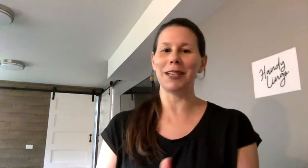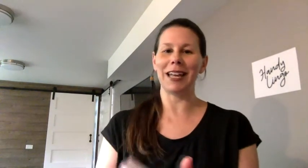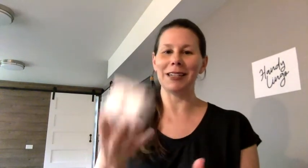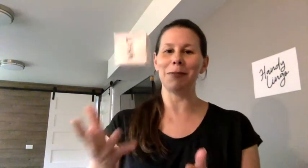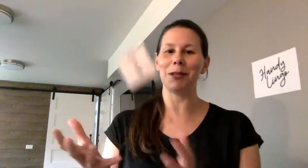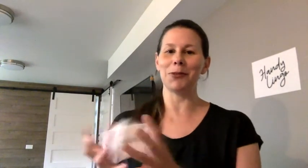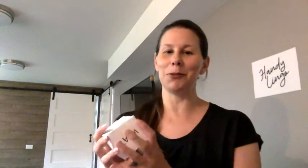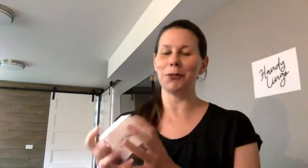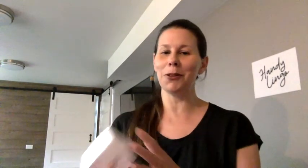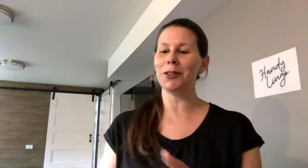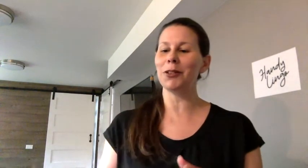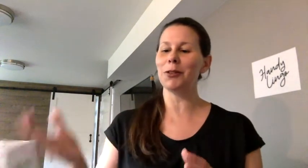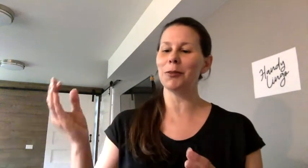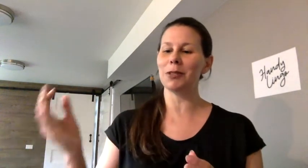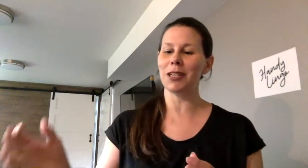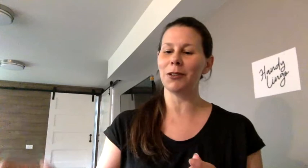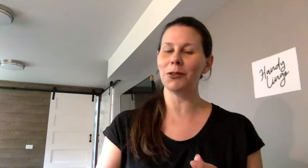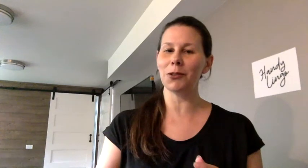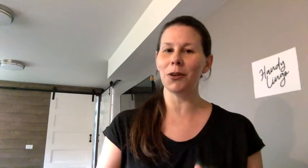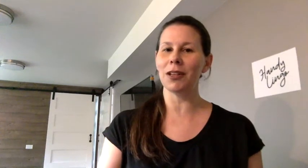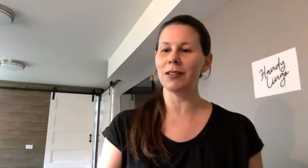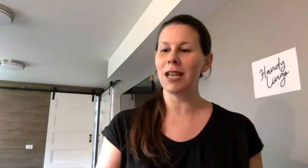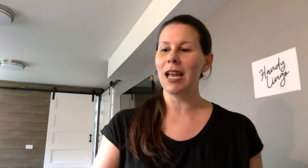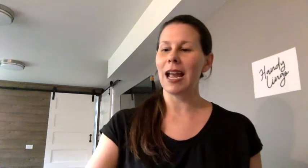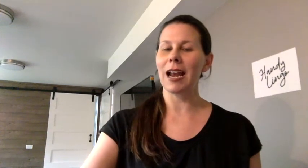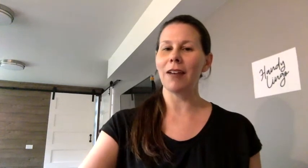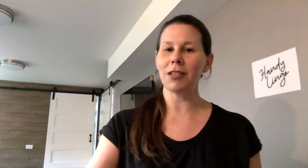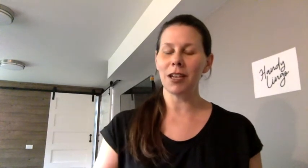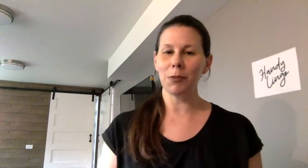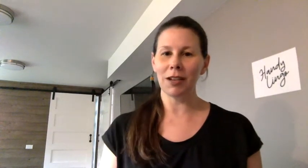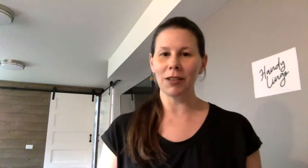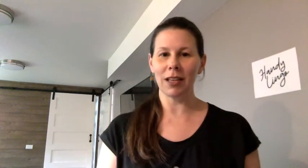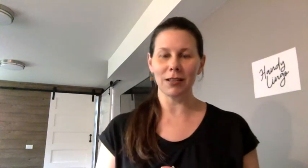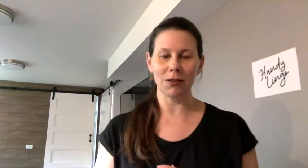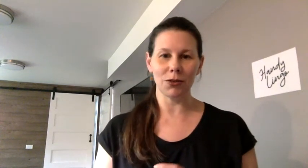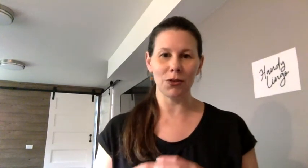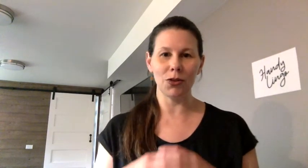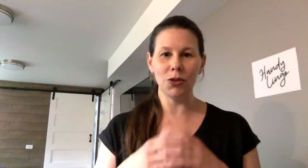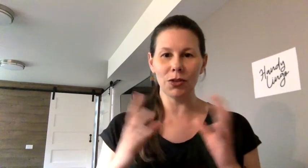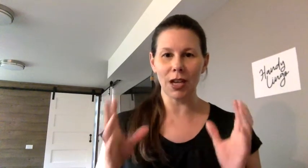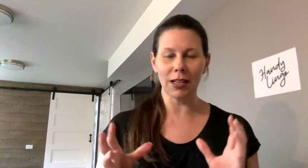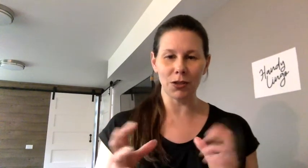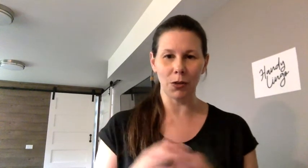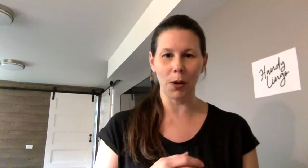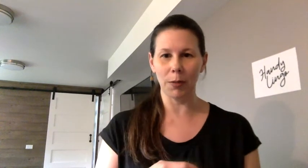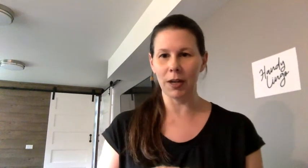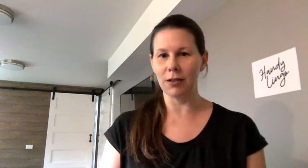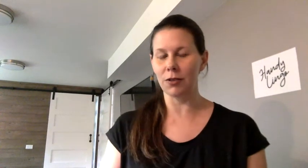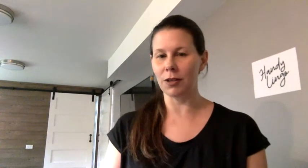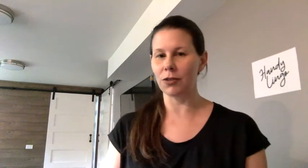handy, because we roll the cube and we tell new stories, and every time we have a lesson, there's new signs to incorporate into our